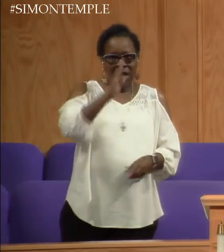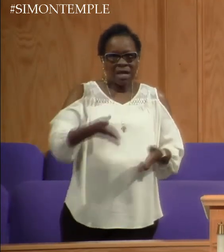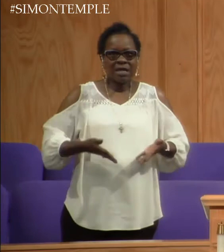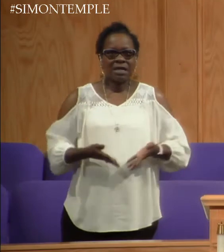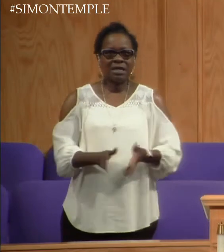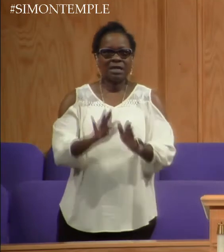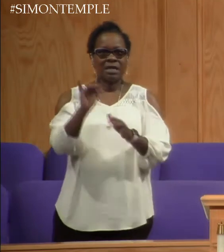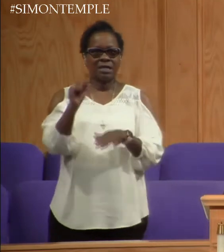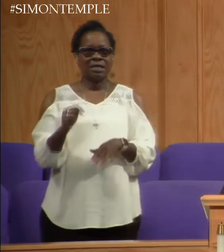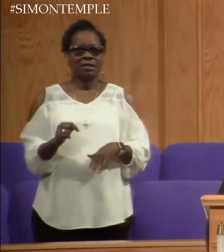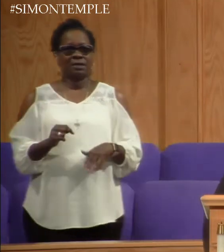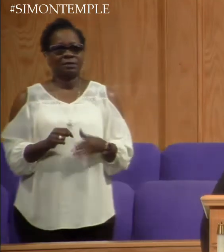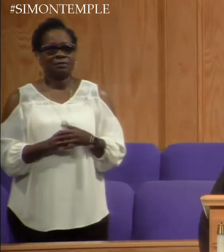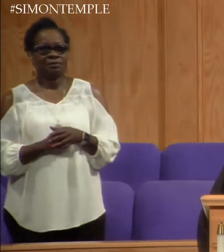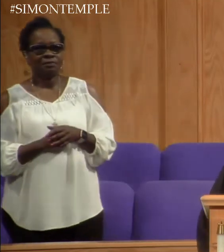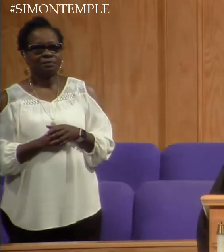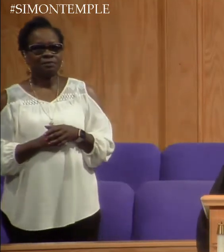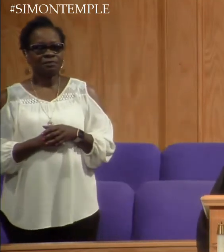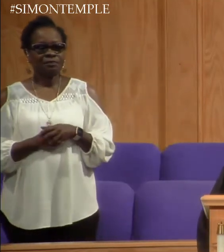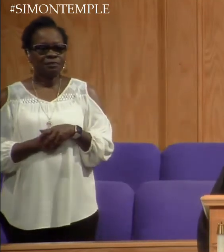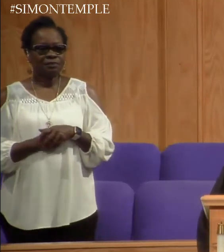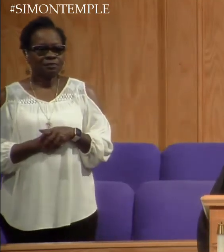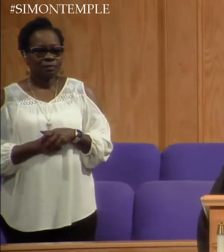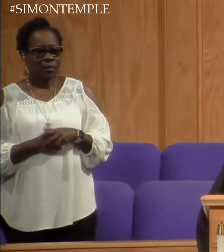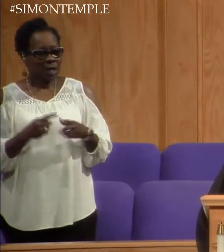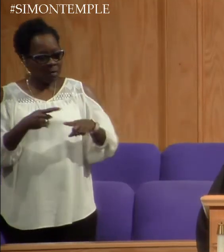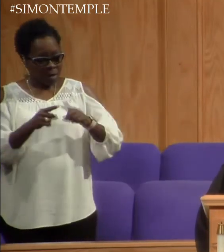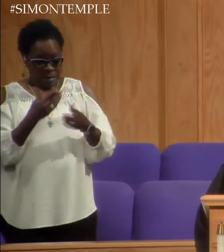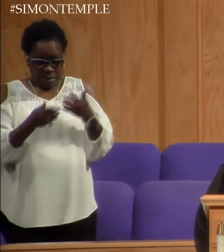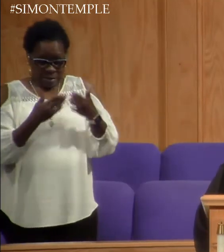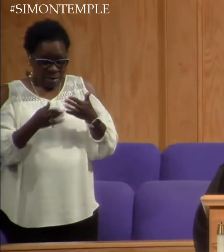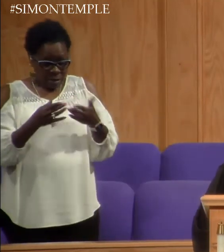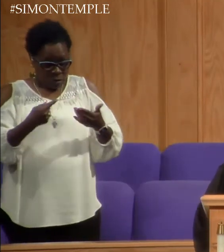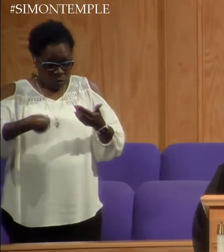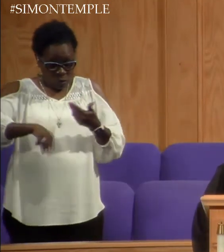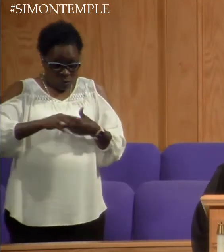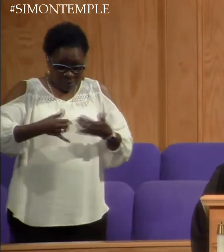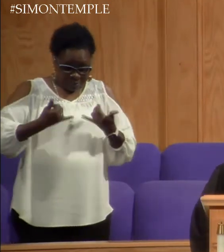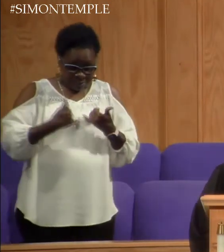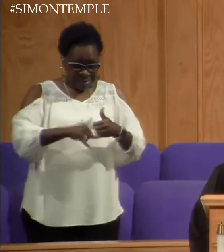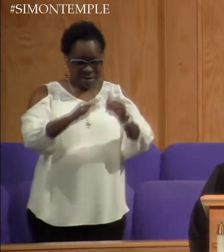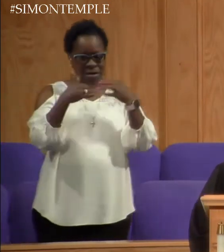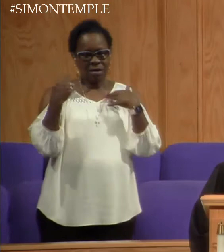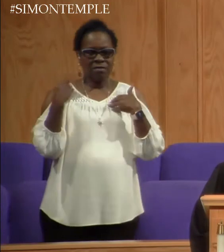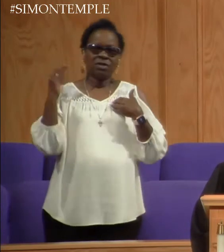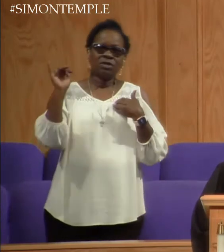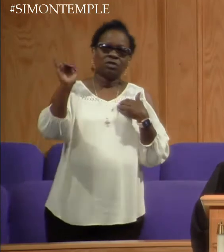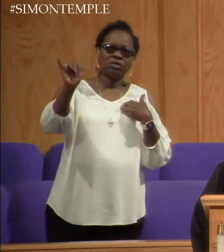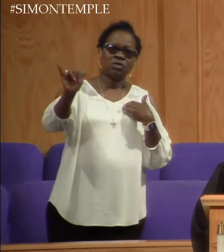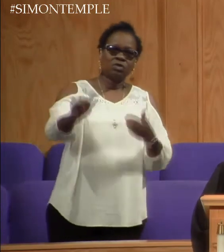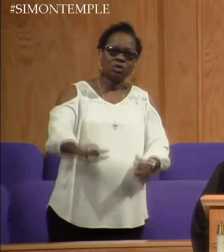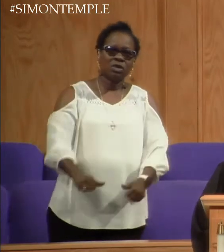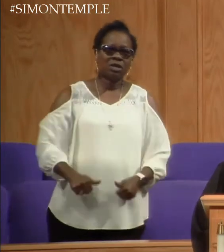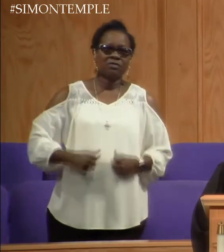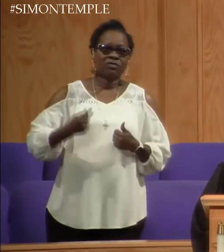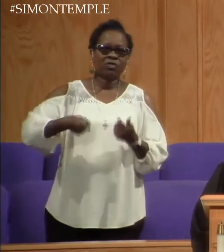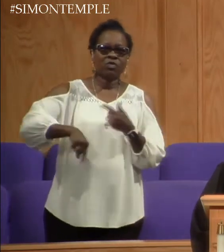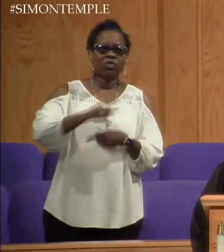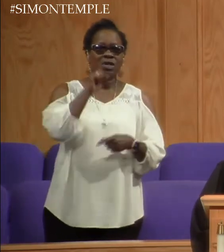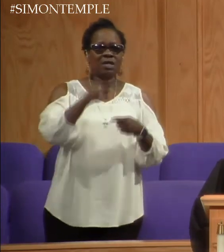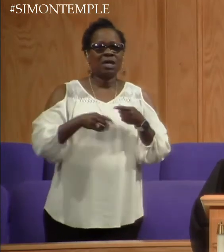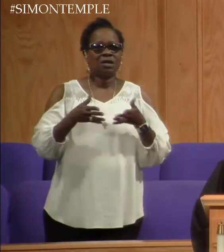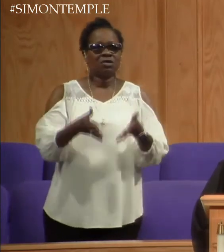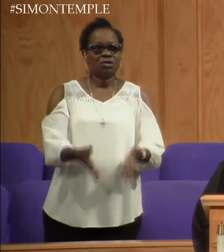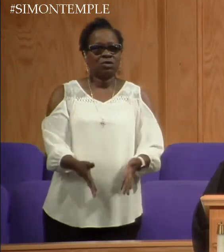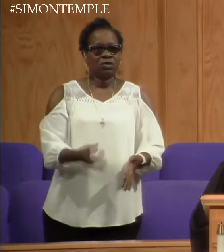then, still, we win on his promises of eternal life. We can't lose.